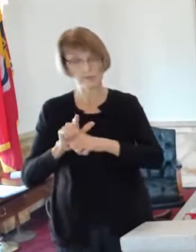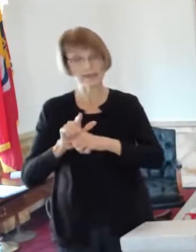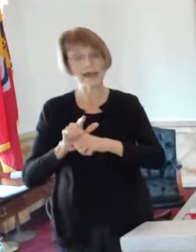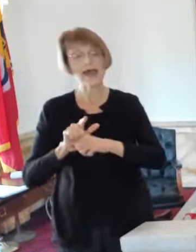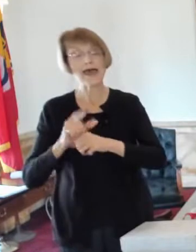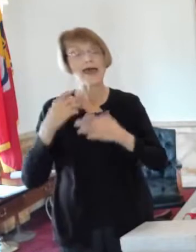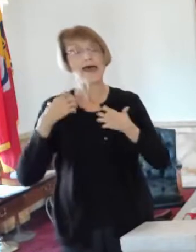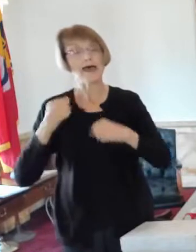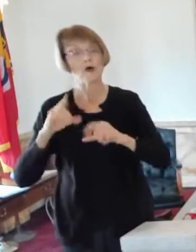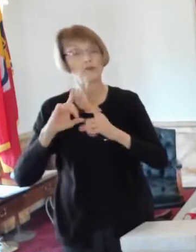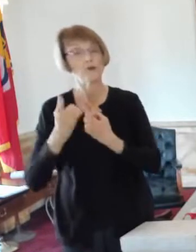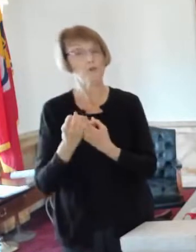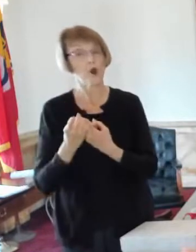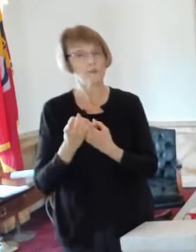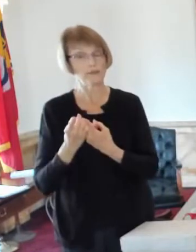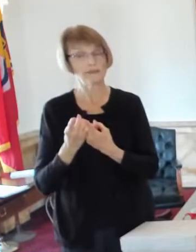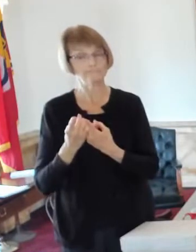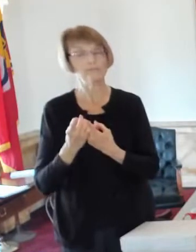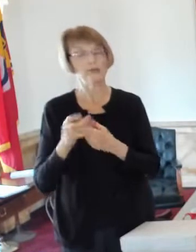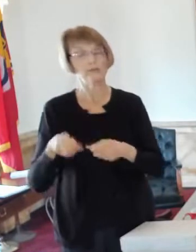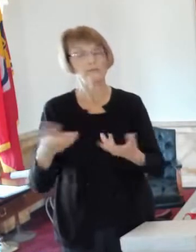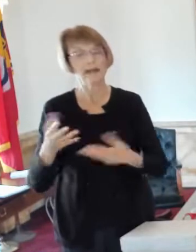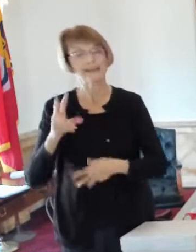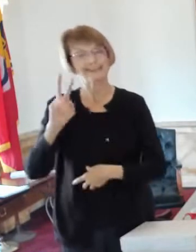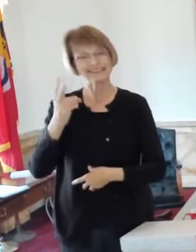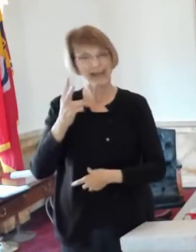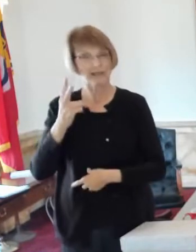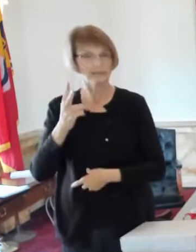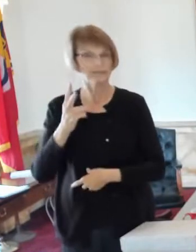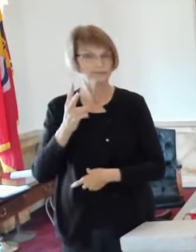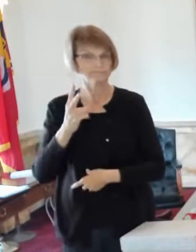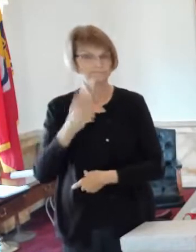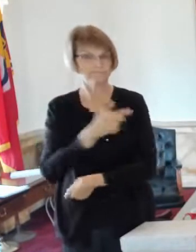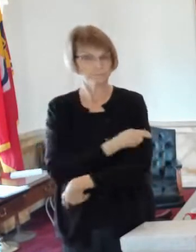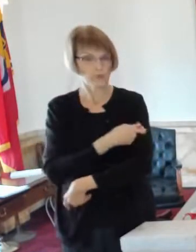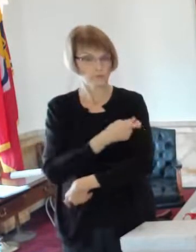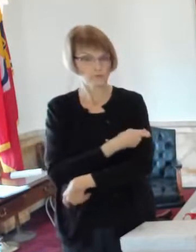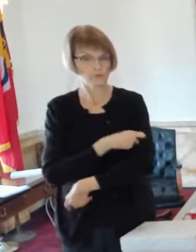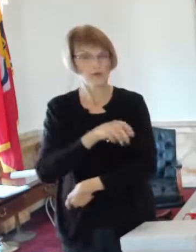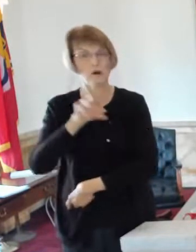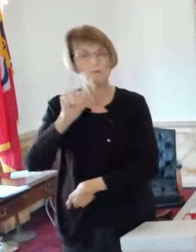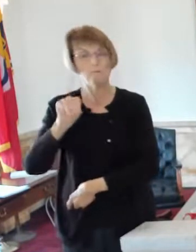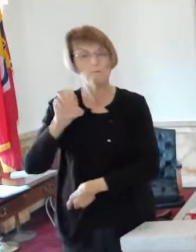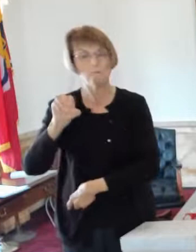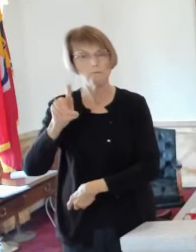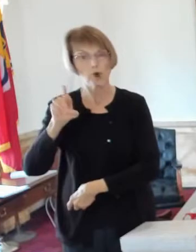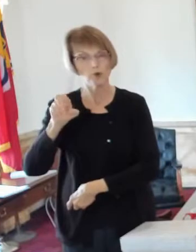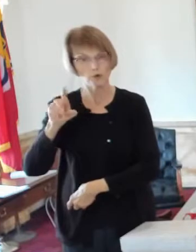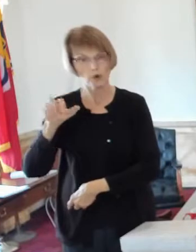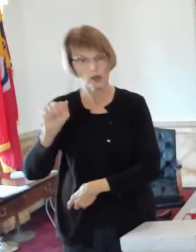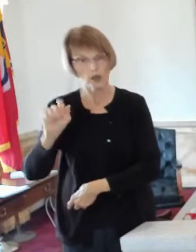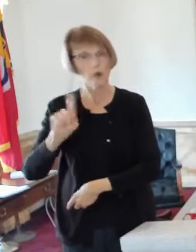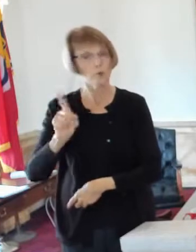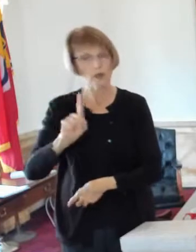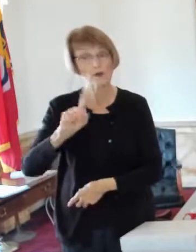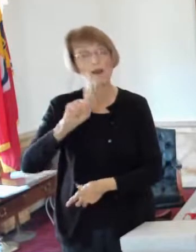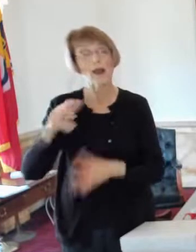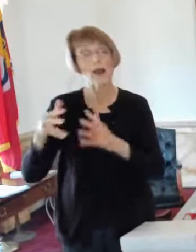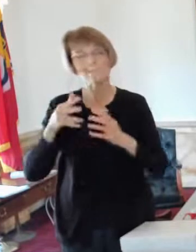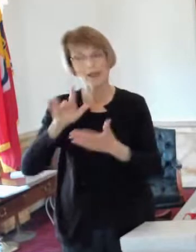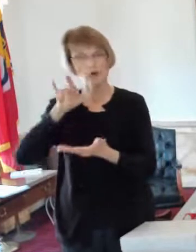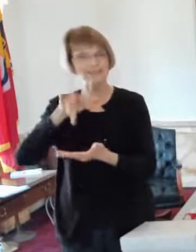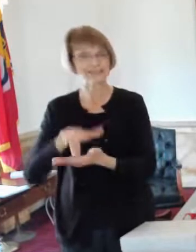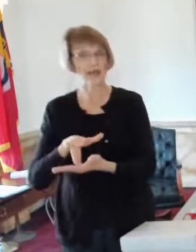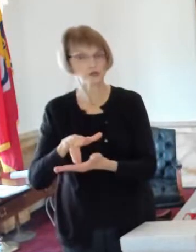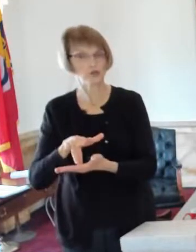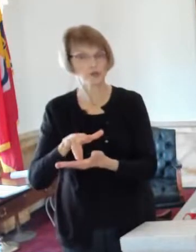Department is giving second doses of Moderna. And they're doing that at the America Center that